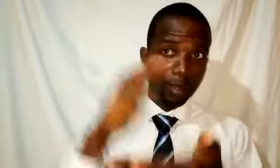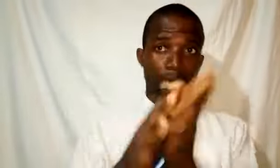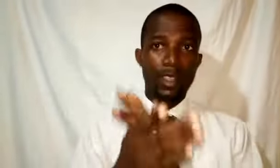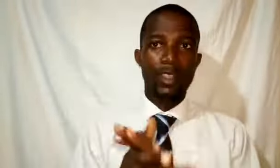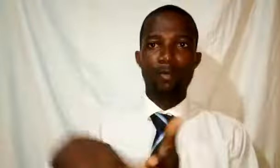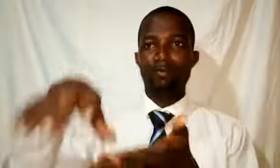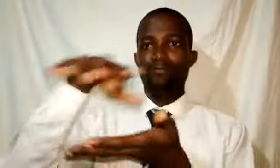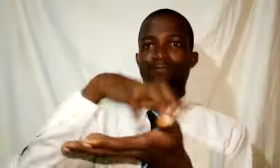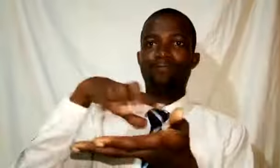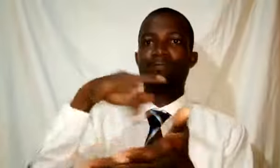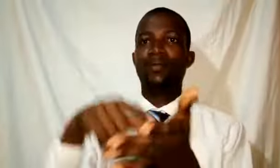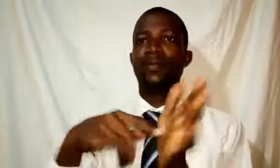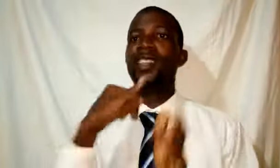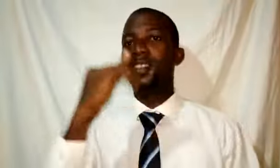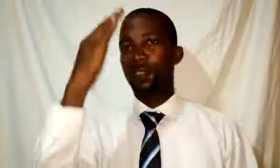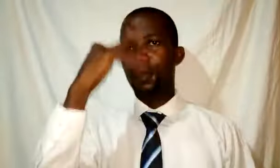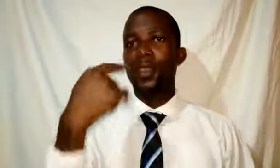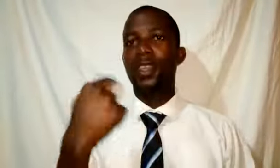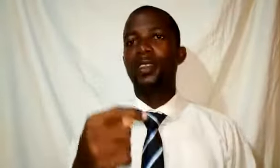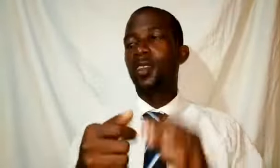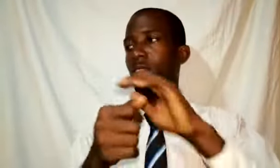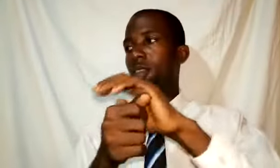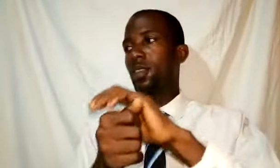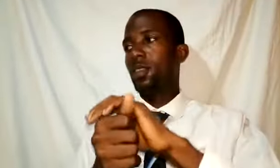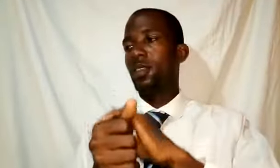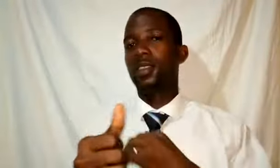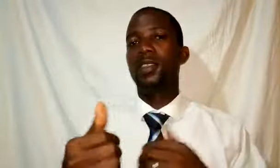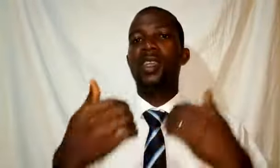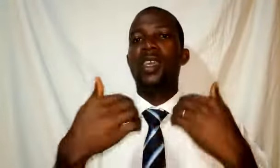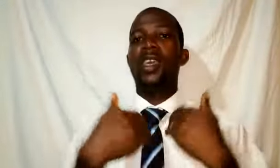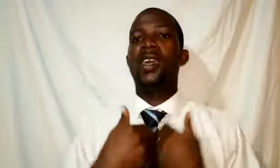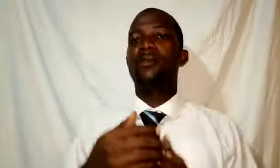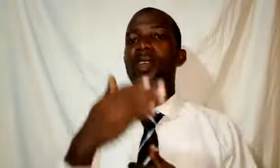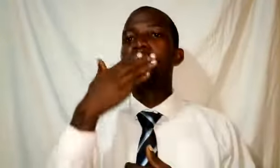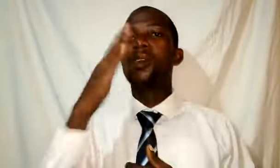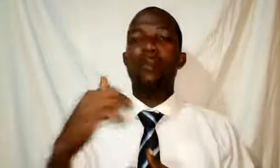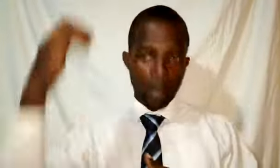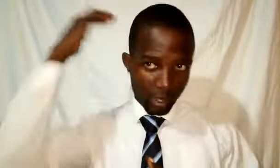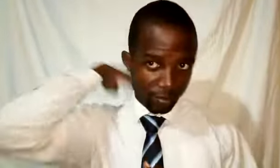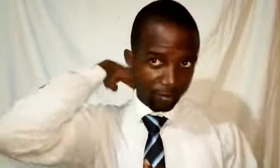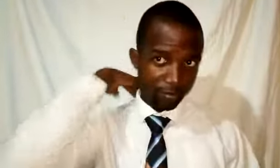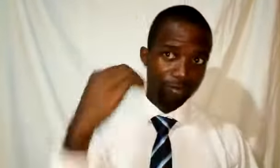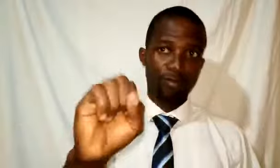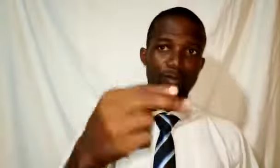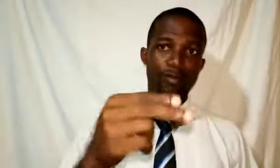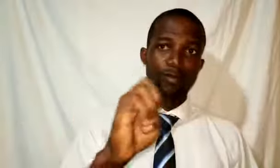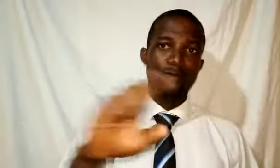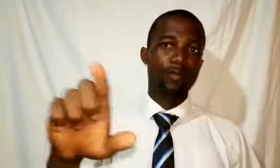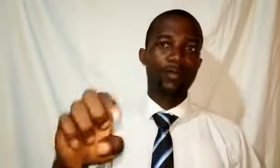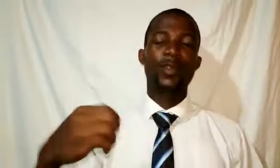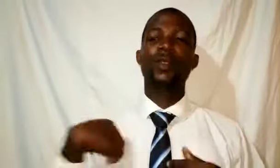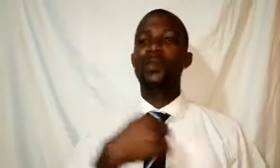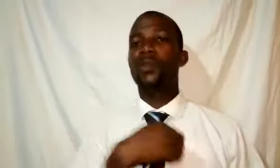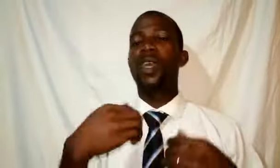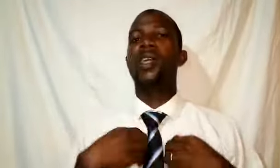why the tortoise has a cracked shell. We have different fable stories on